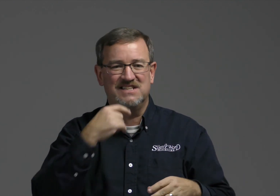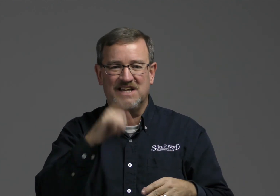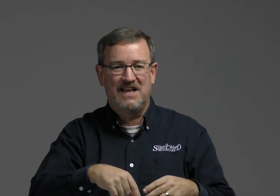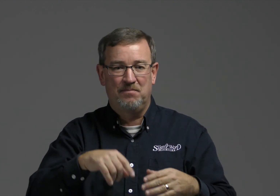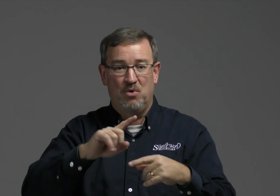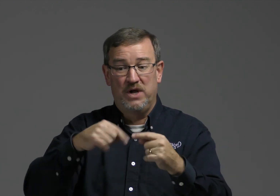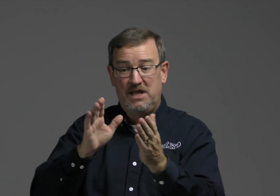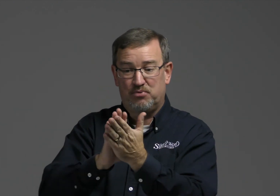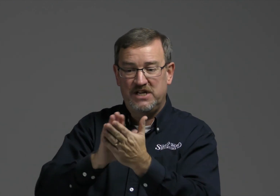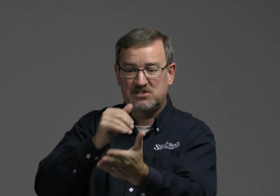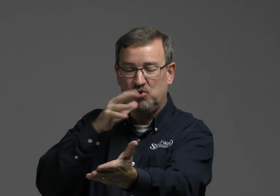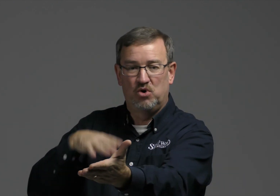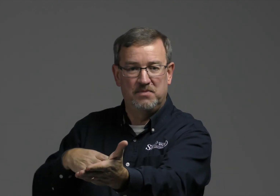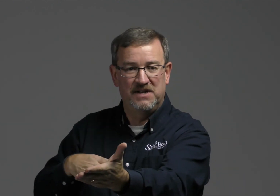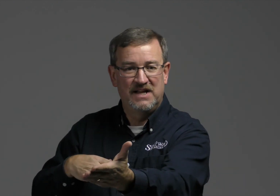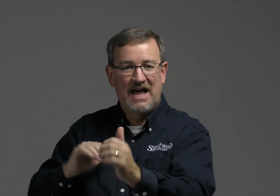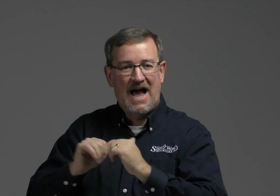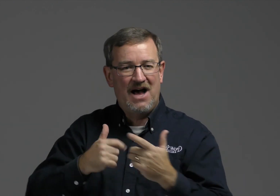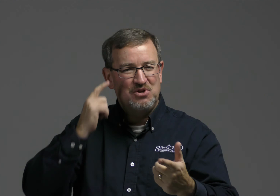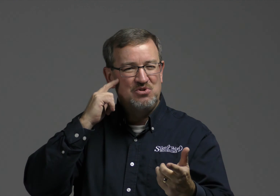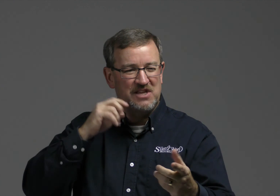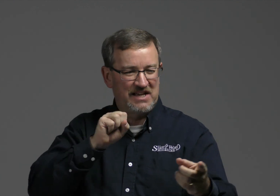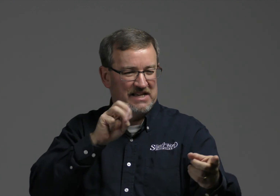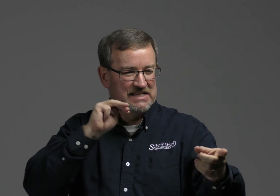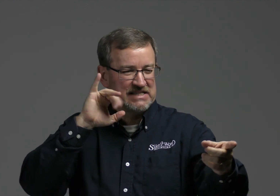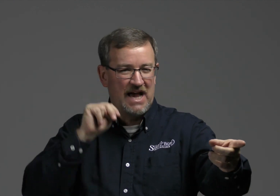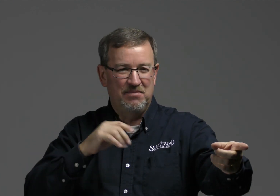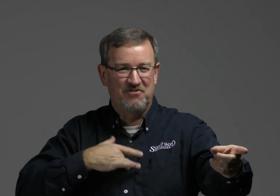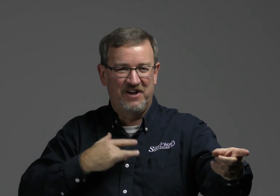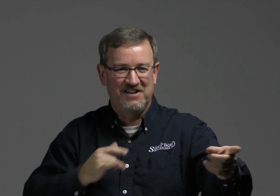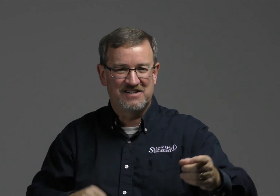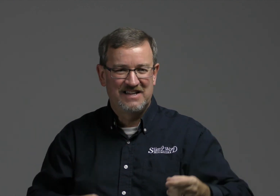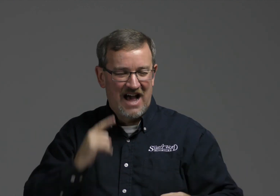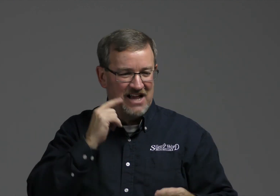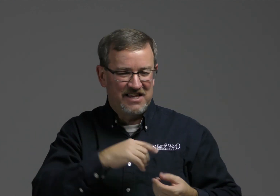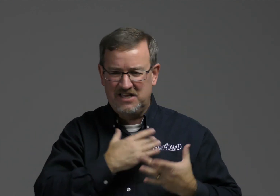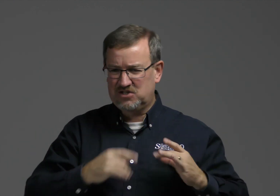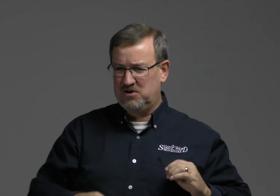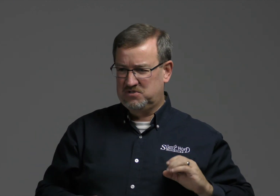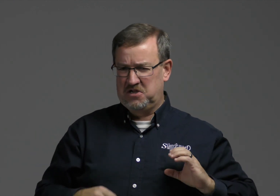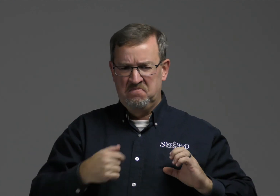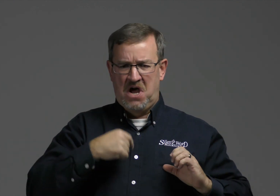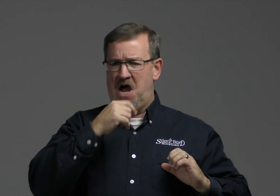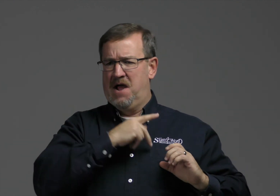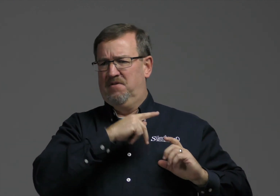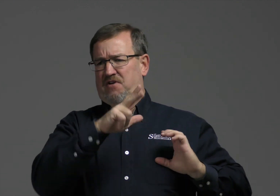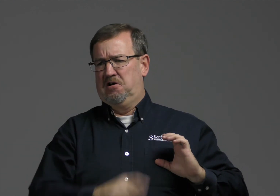didn't say that. But when he praised the woman, how do you think Simon felt? I think his heart was like, "I am a